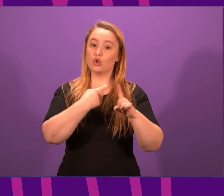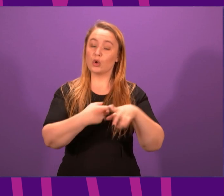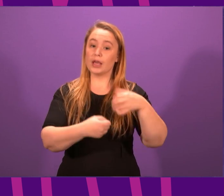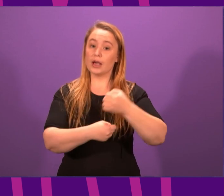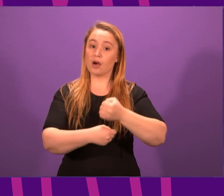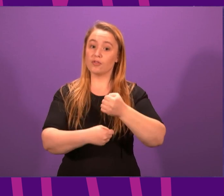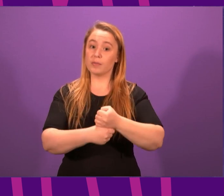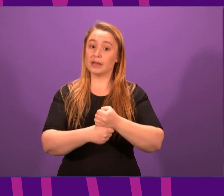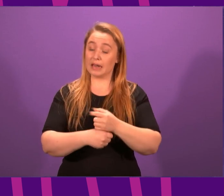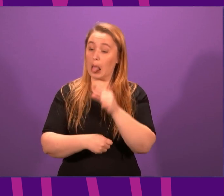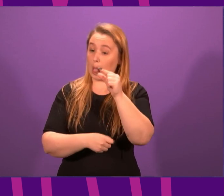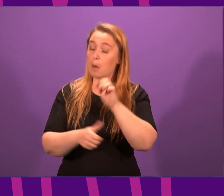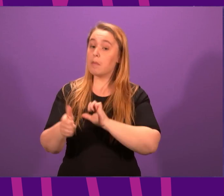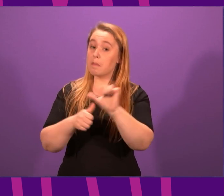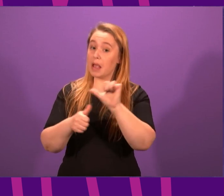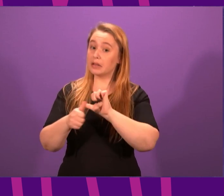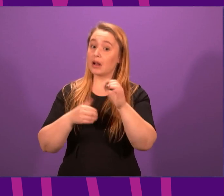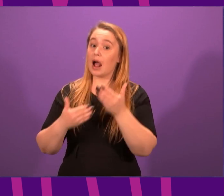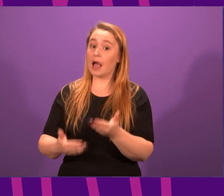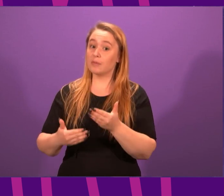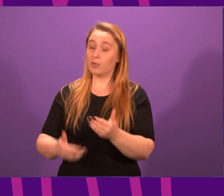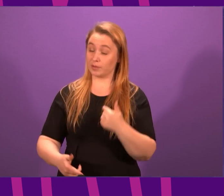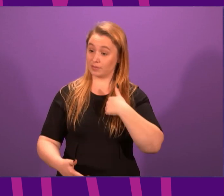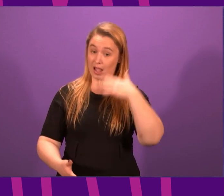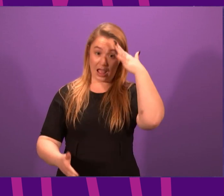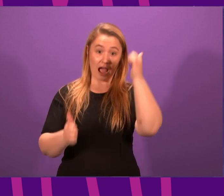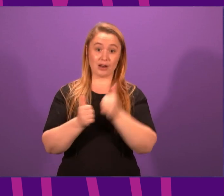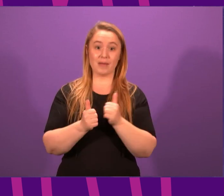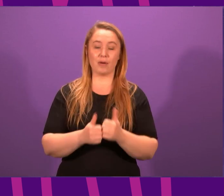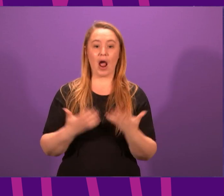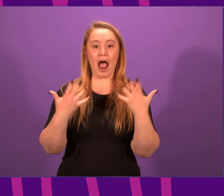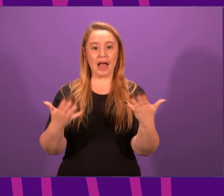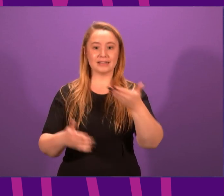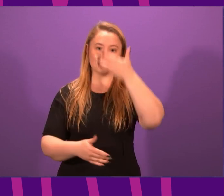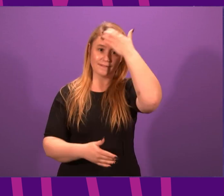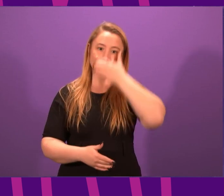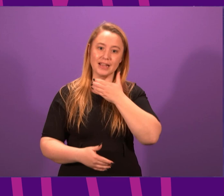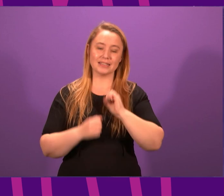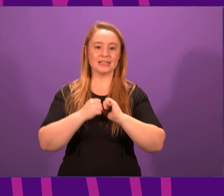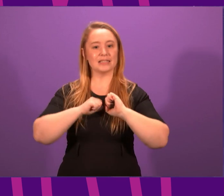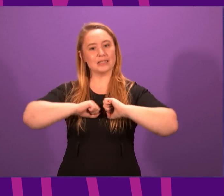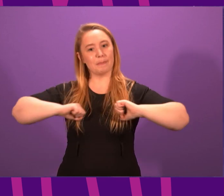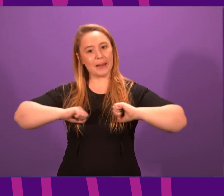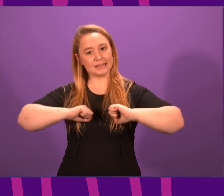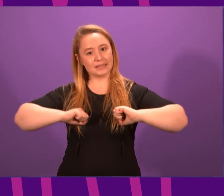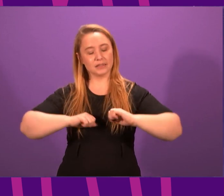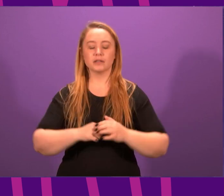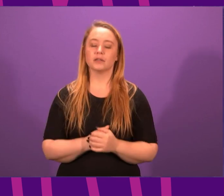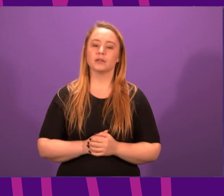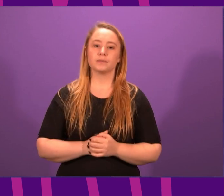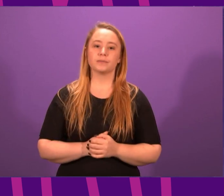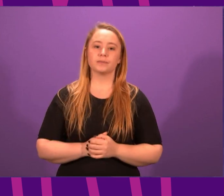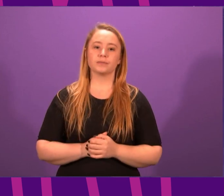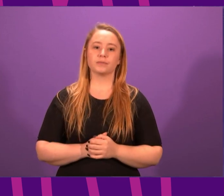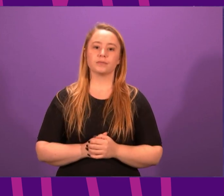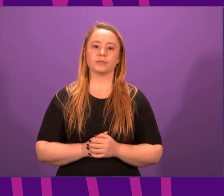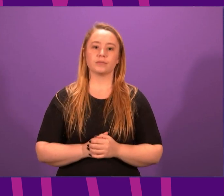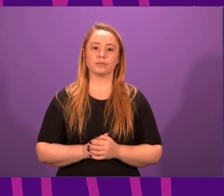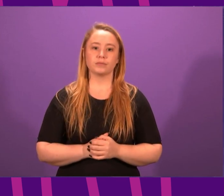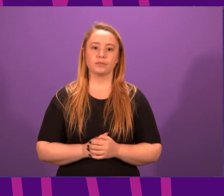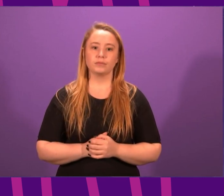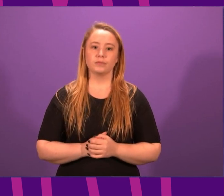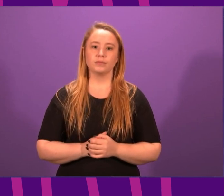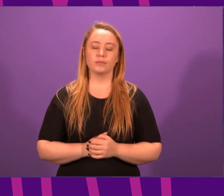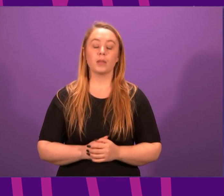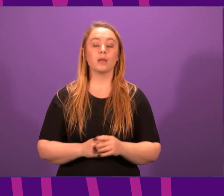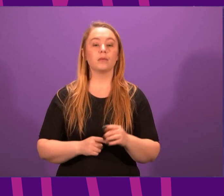think, marginally better. Even I can remember hands, face and space. But we all agree that for the public